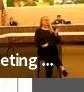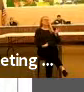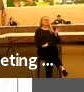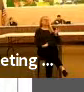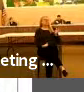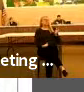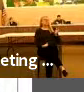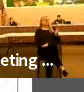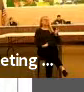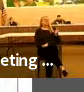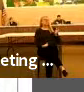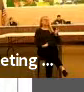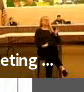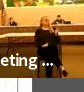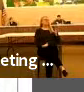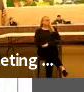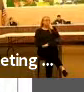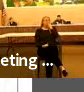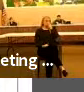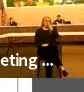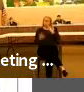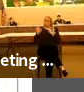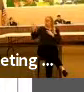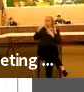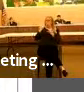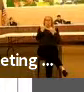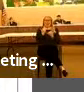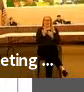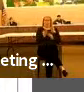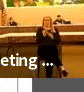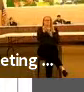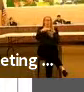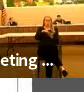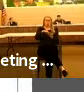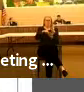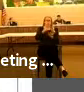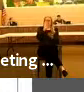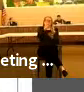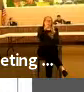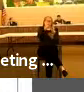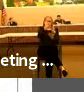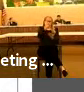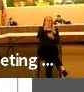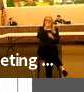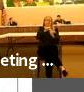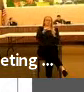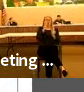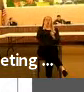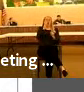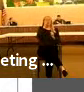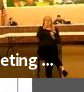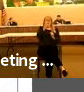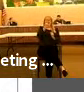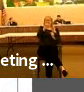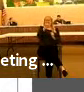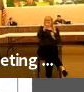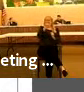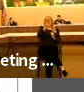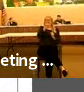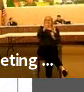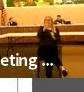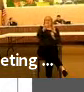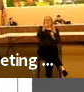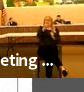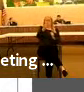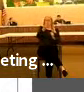this approval here. It has more to do when you go to site to the planning board. If there's any way, like a